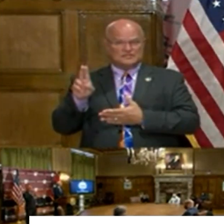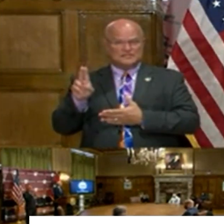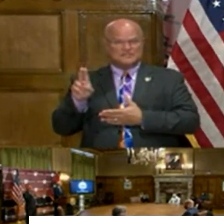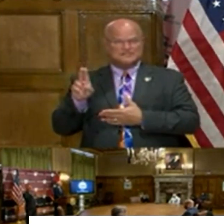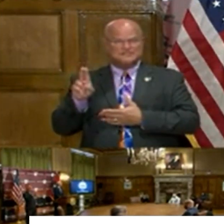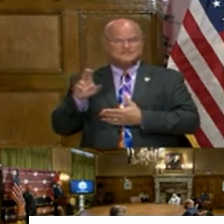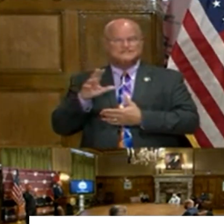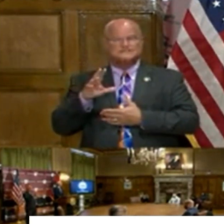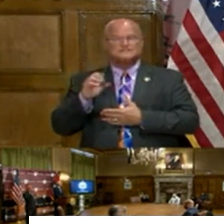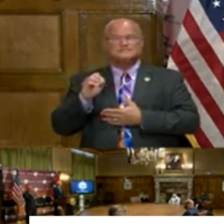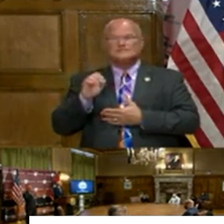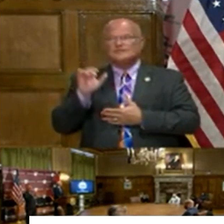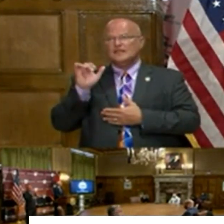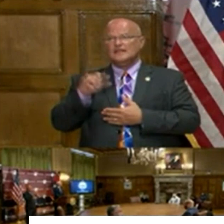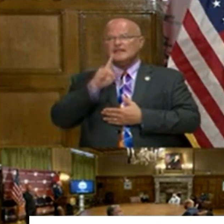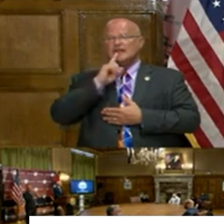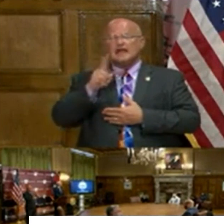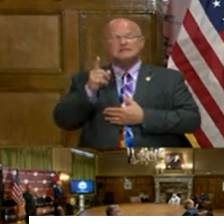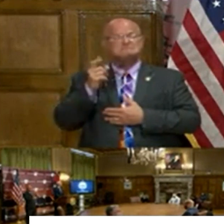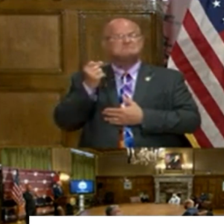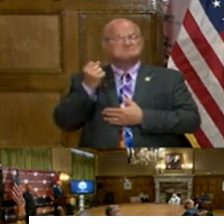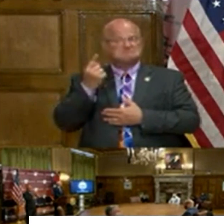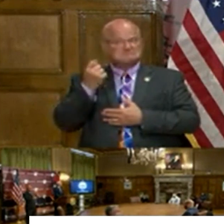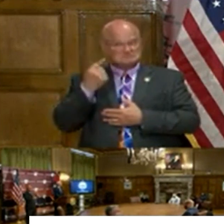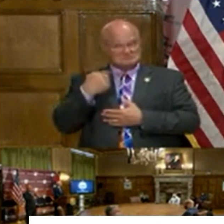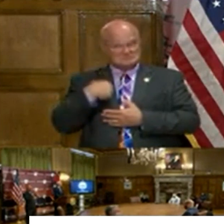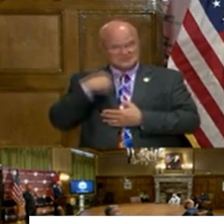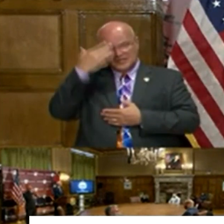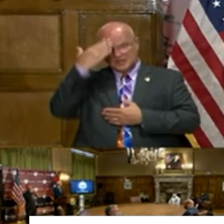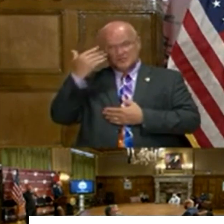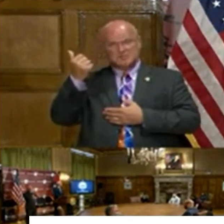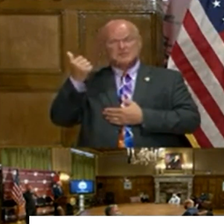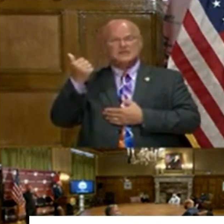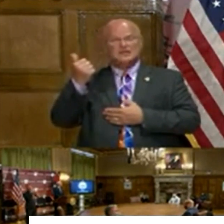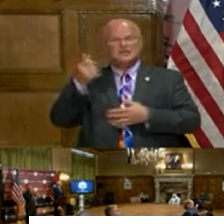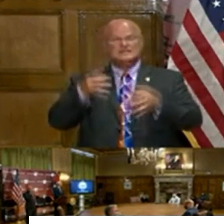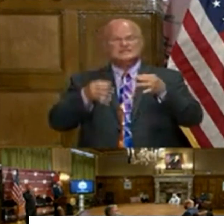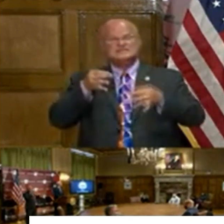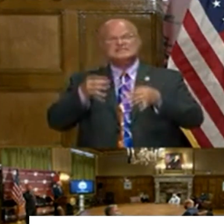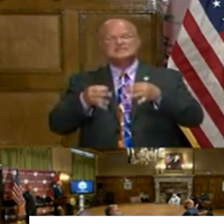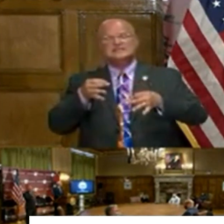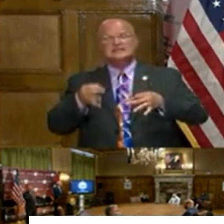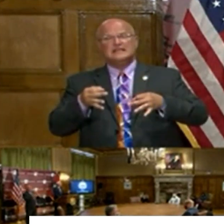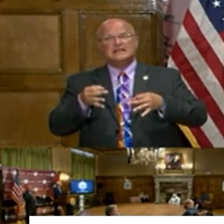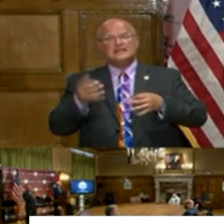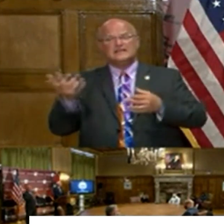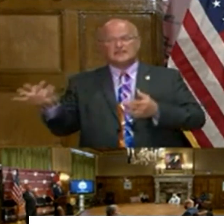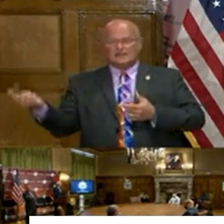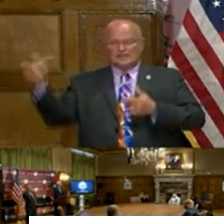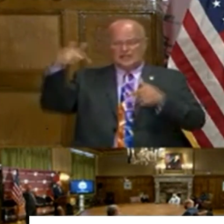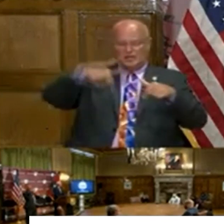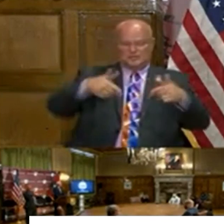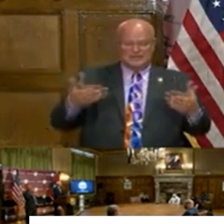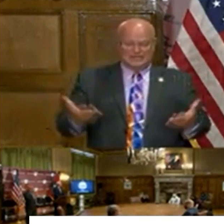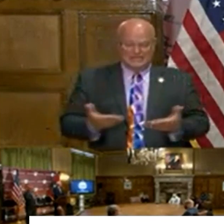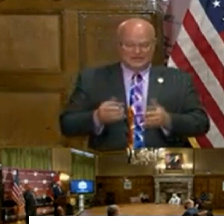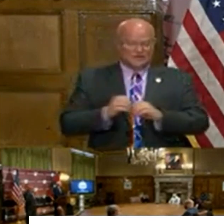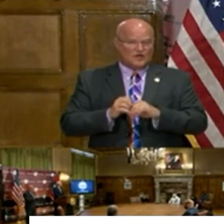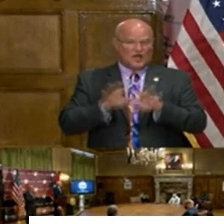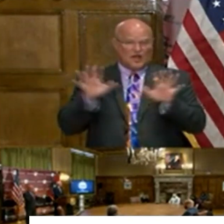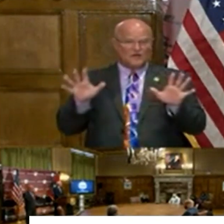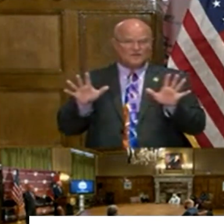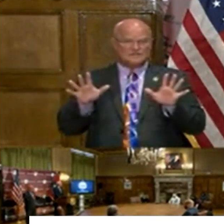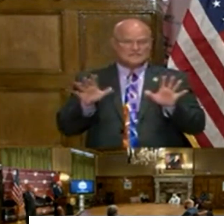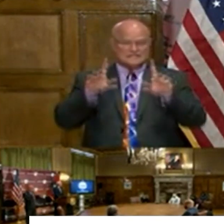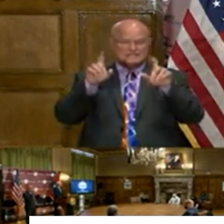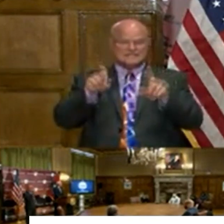and that actually makes sense to me, because if They're coming here. Obviously,